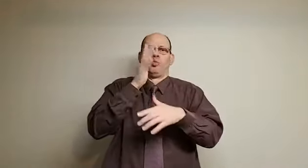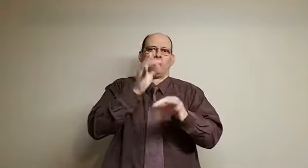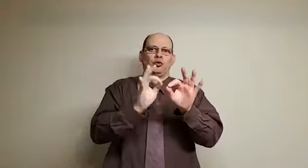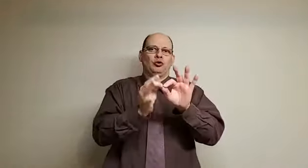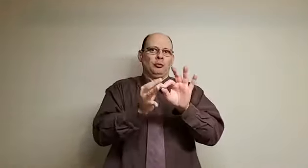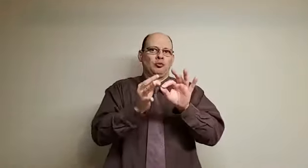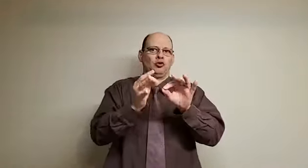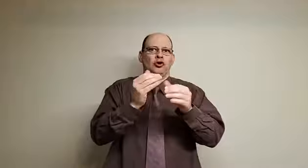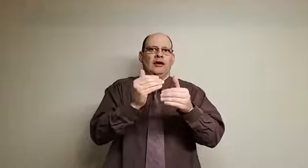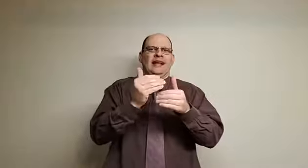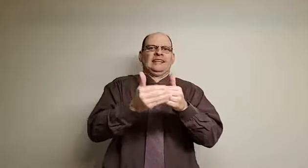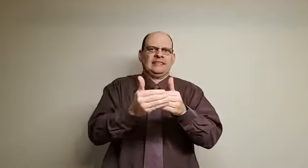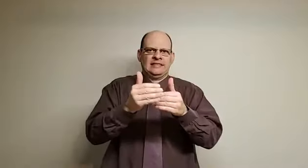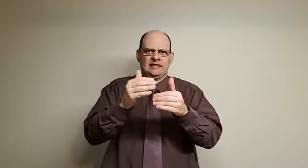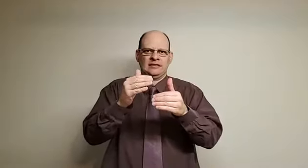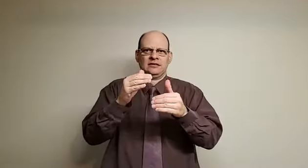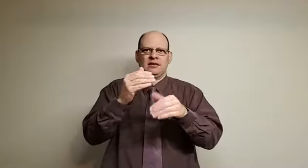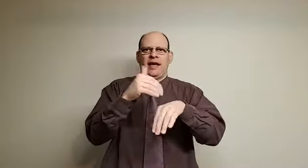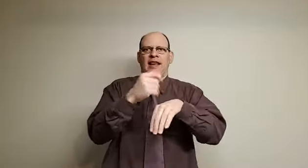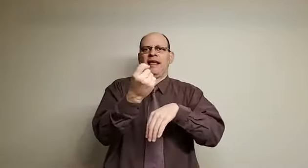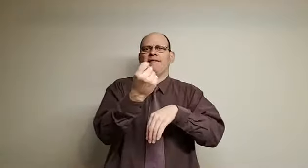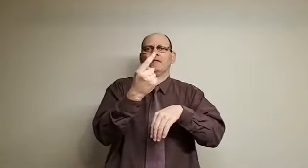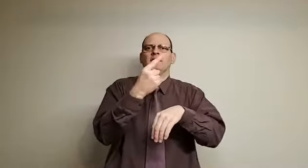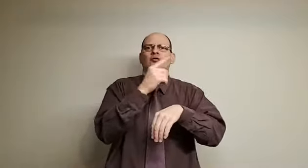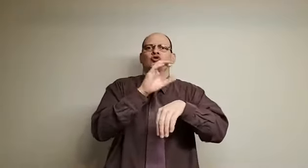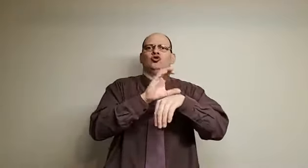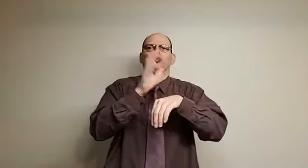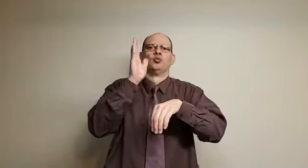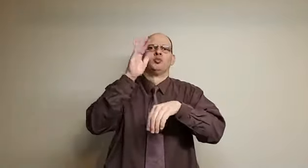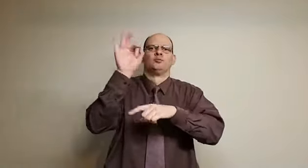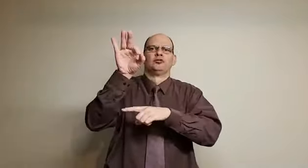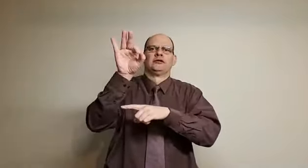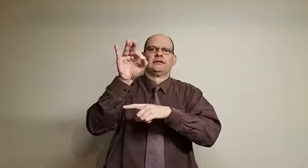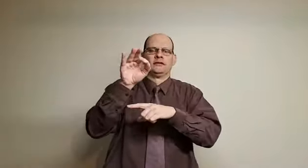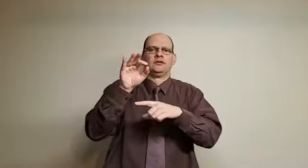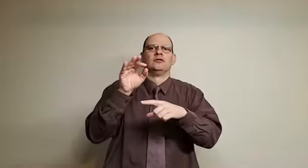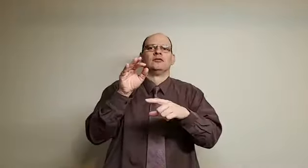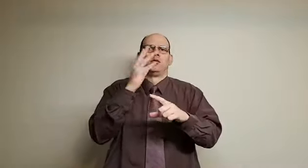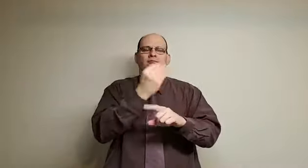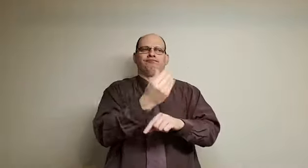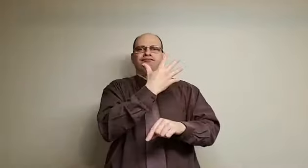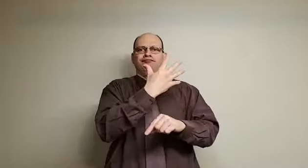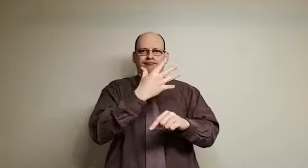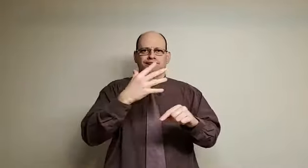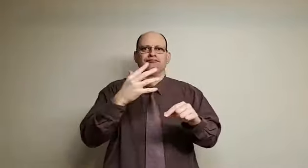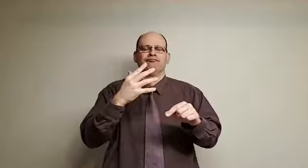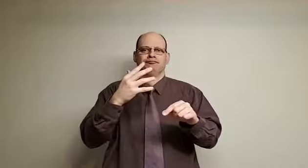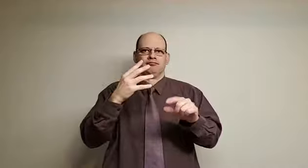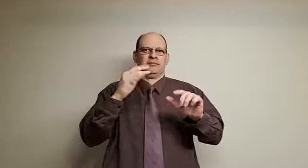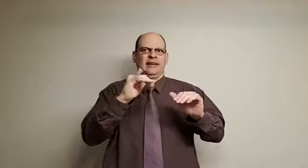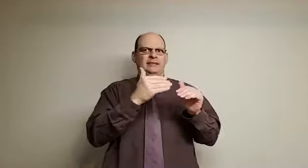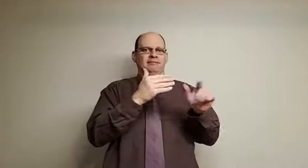we need to lessen stop early because my wife needs to interpret for our local church